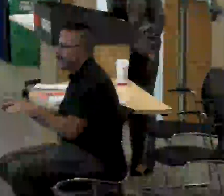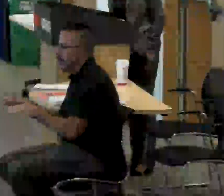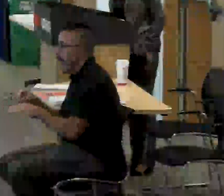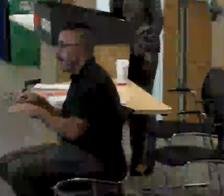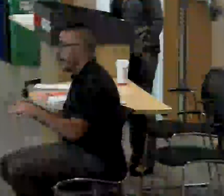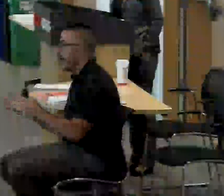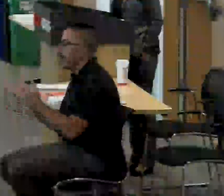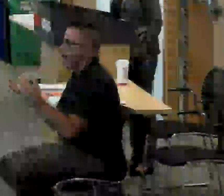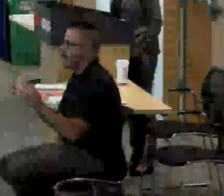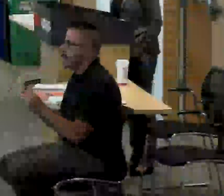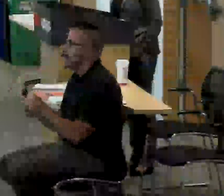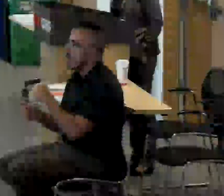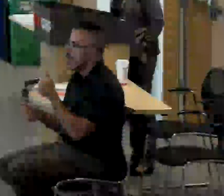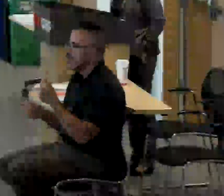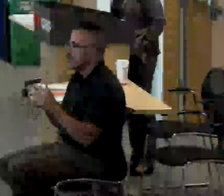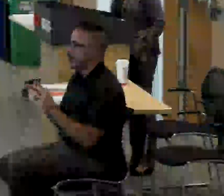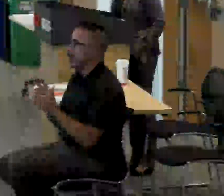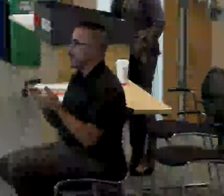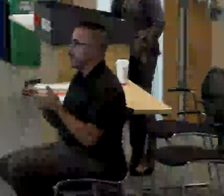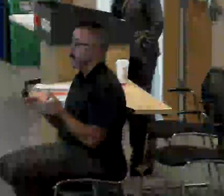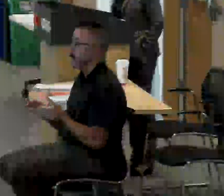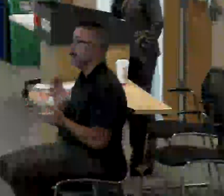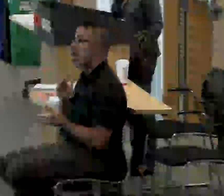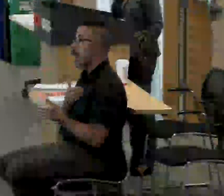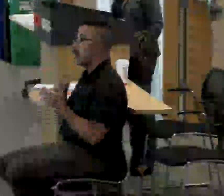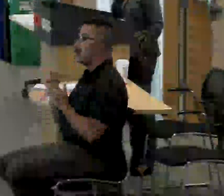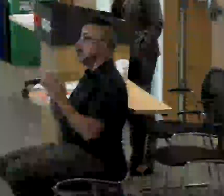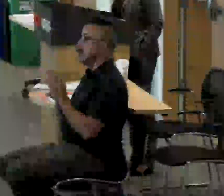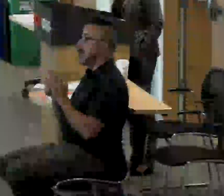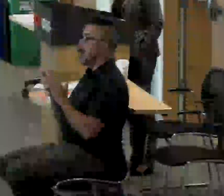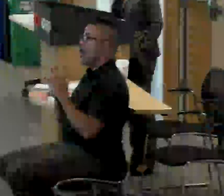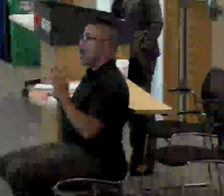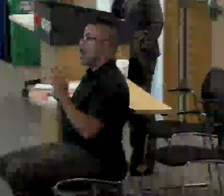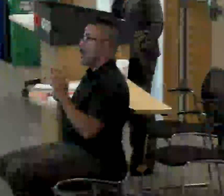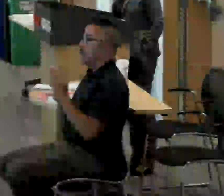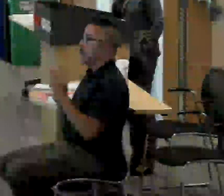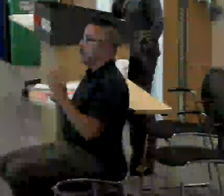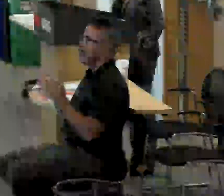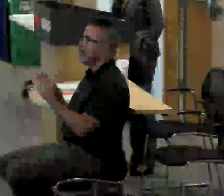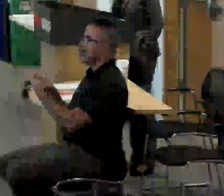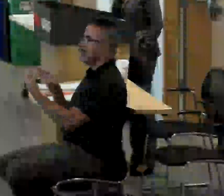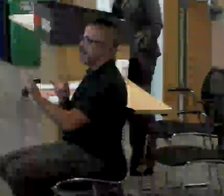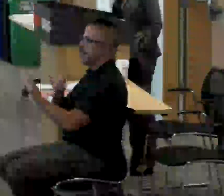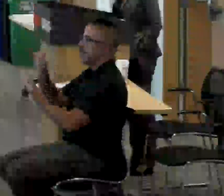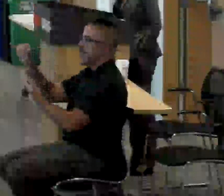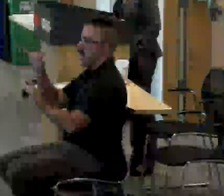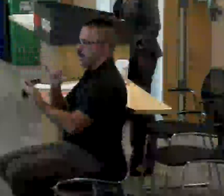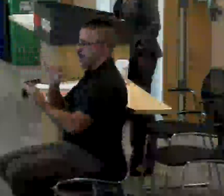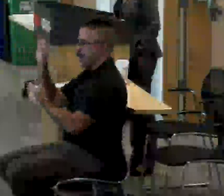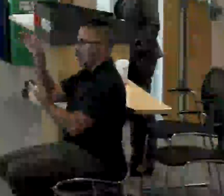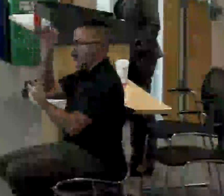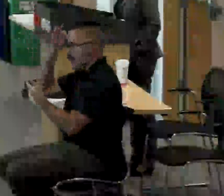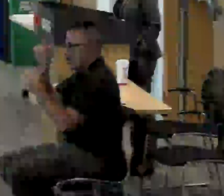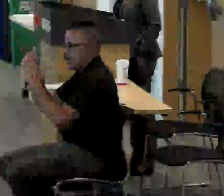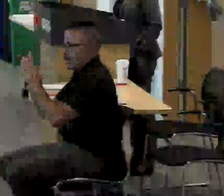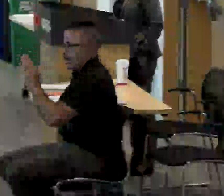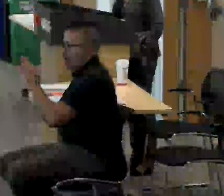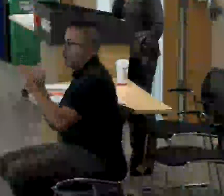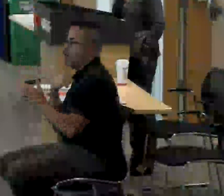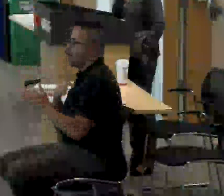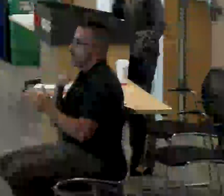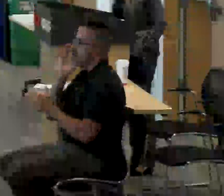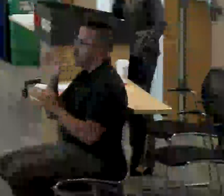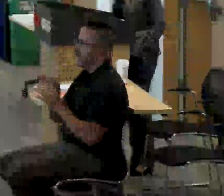So our state law generally mirrors the federal law, and we'll get into some of the functionality of